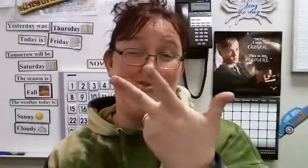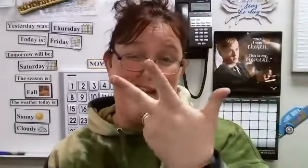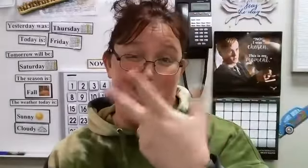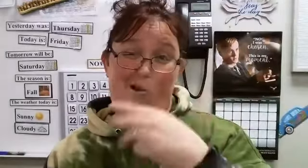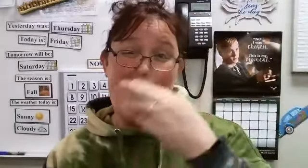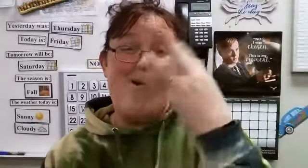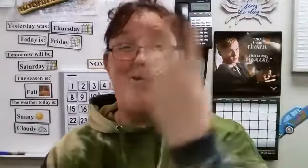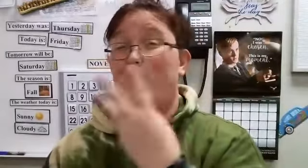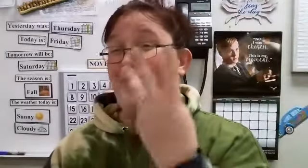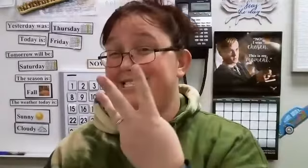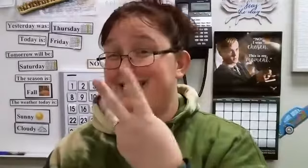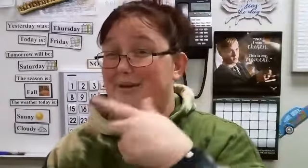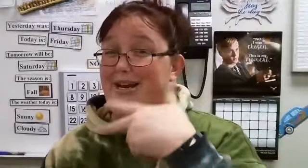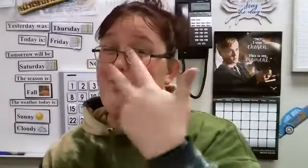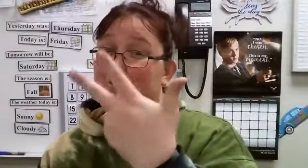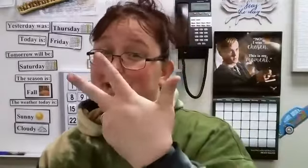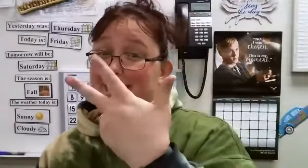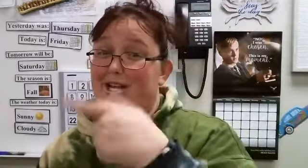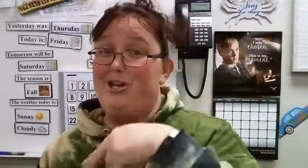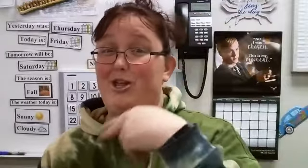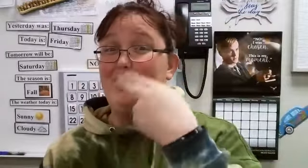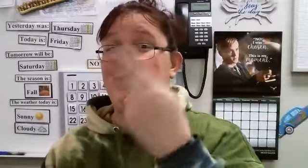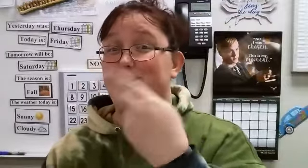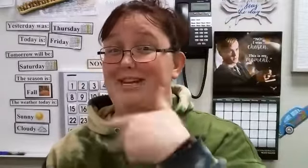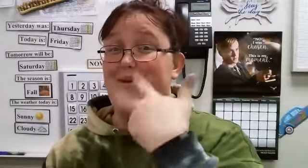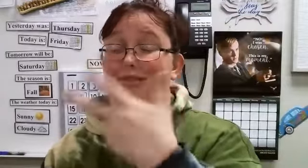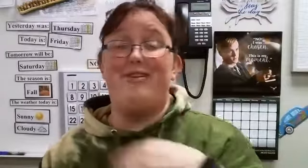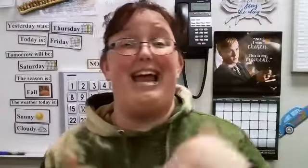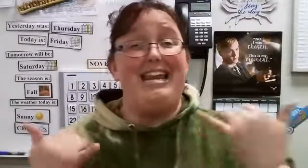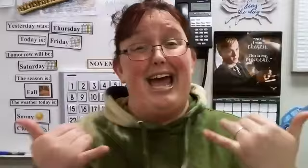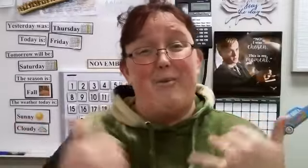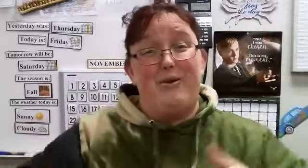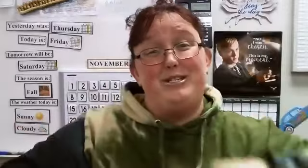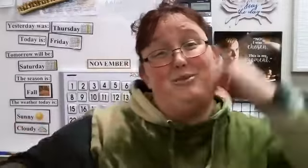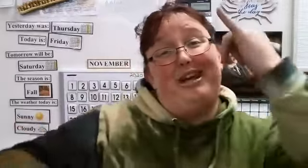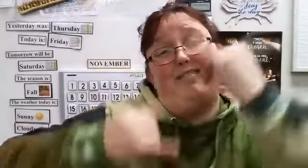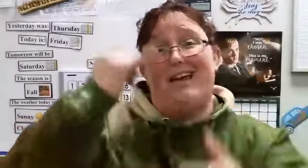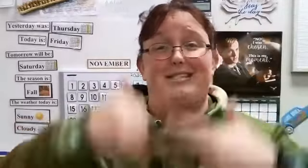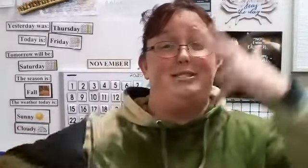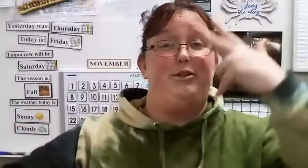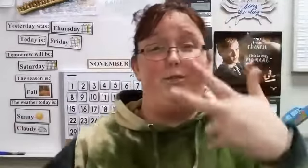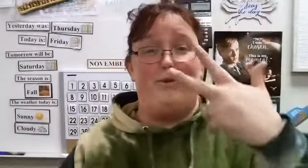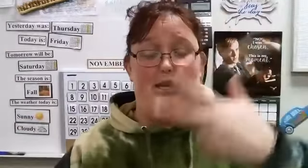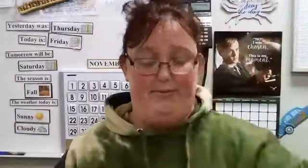3, Wednesday we did 3, Thursday we did 3, and now we're going to do the last 3.